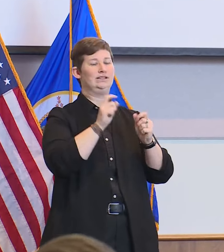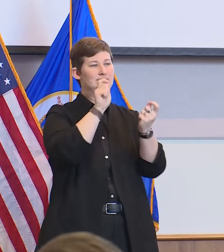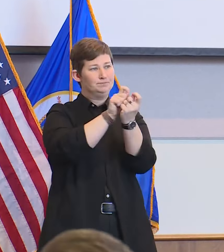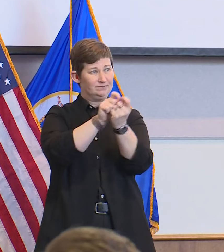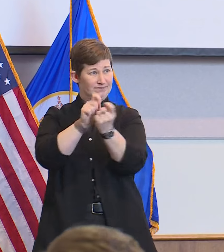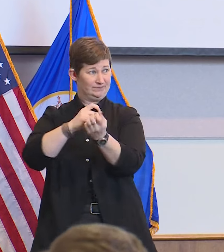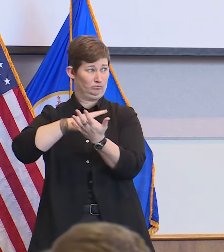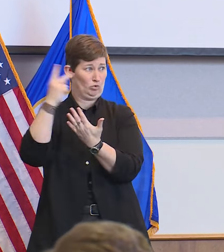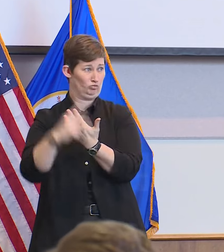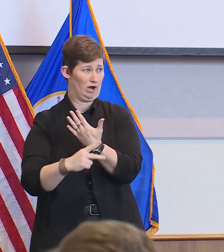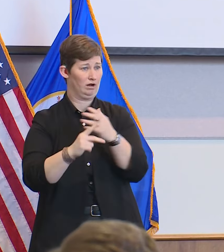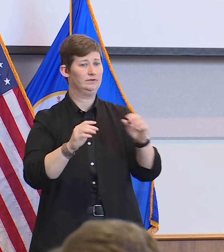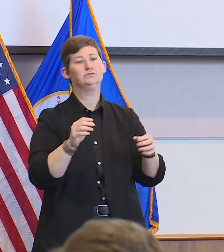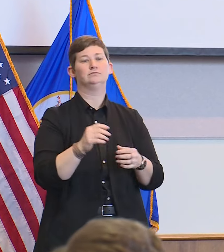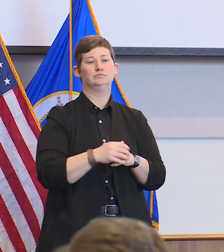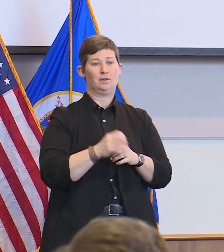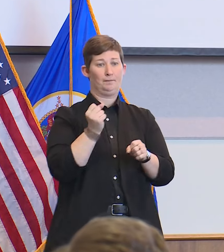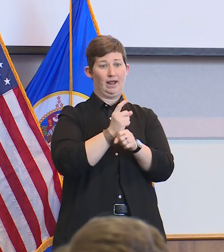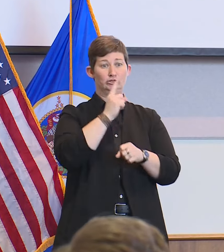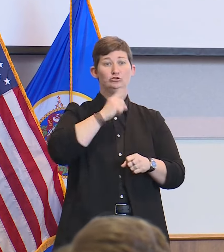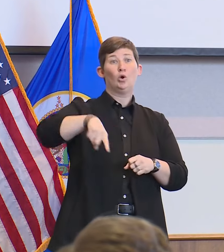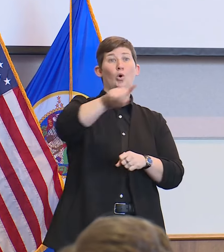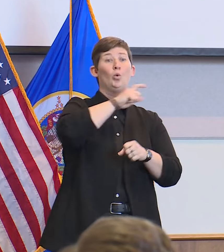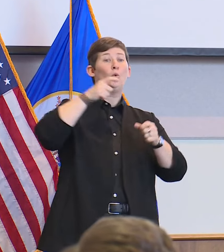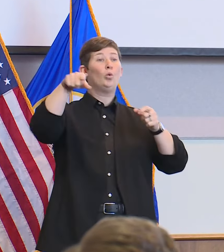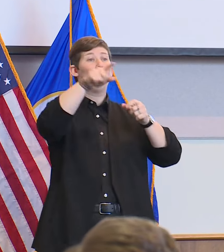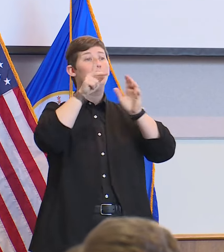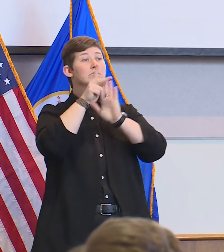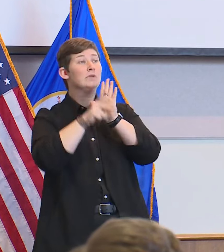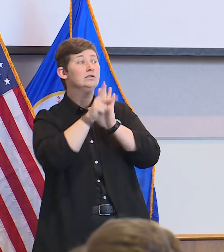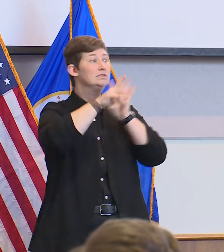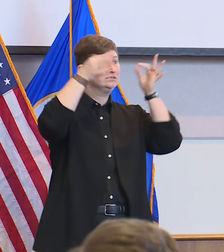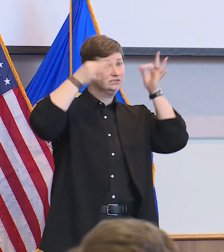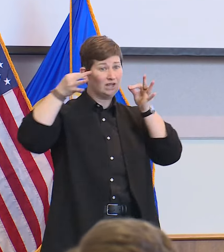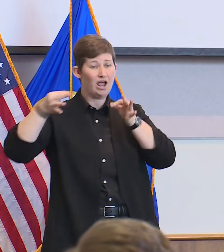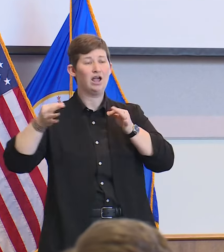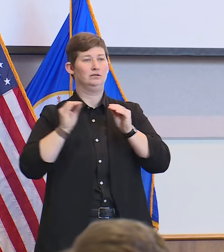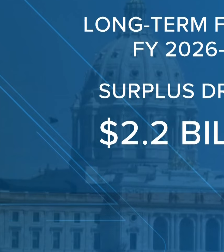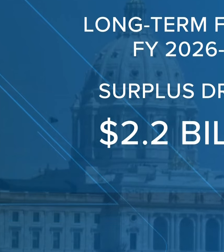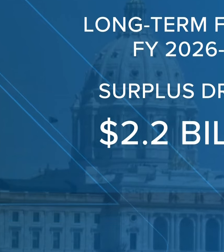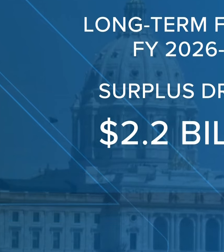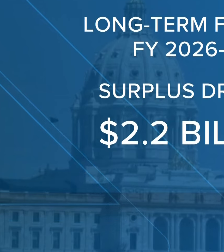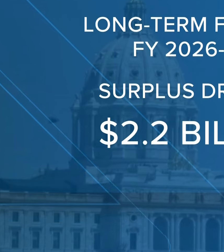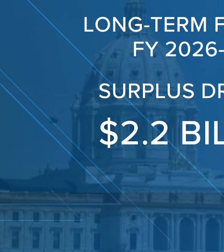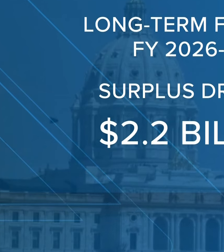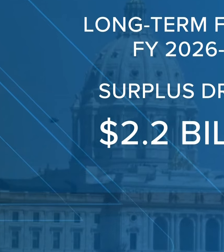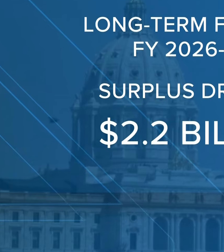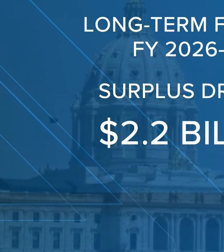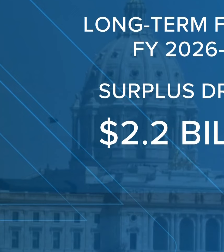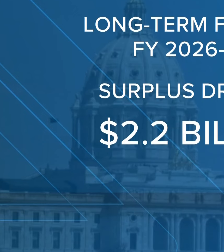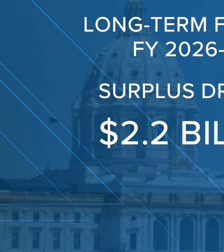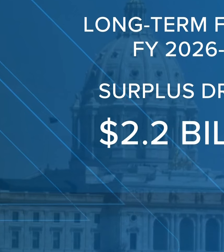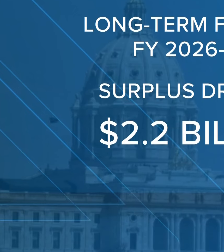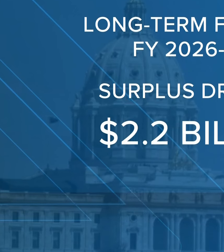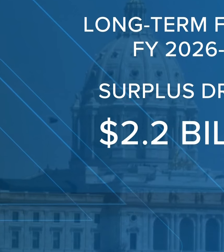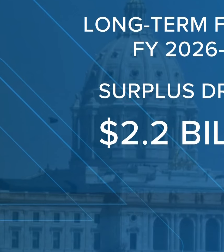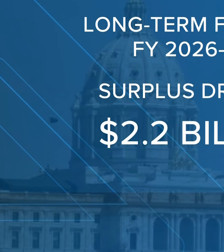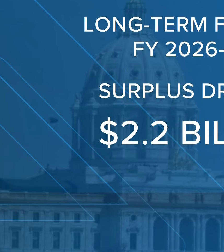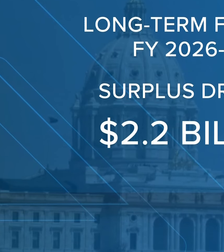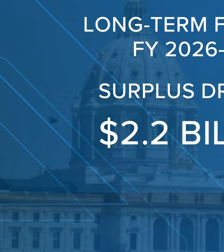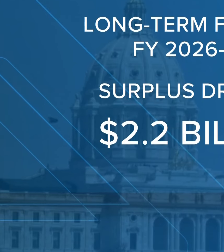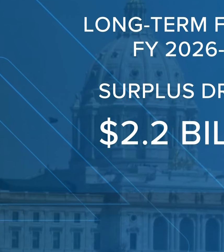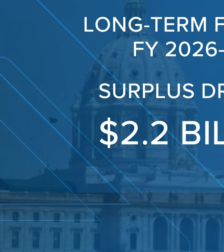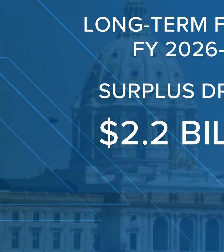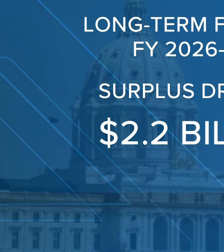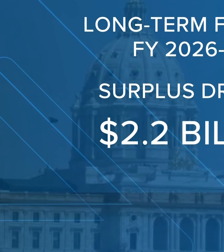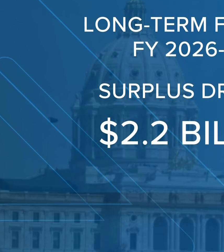exercise caution in enacting additional ongoing spending this legislative session. That's because the long-range forecast is for